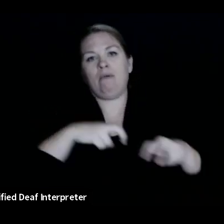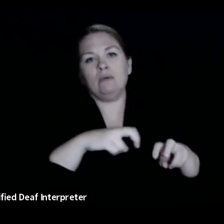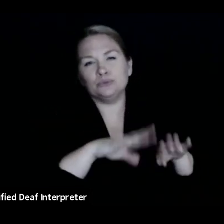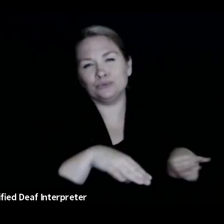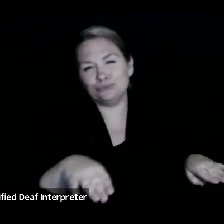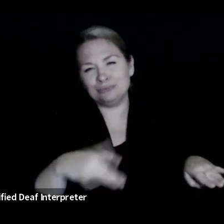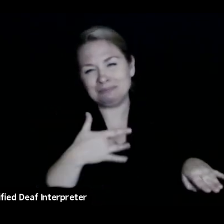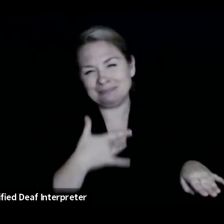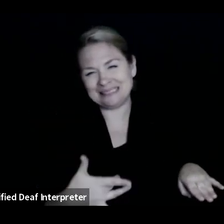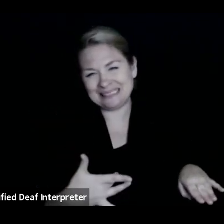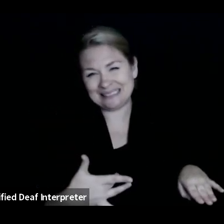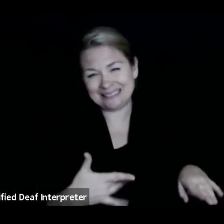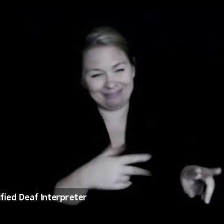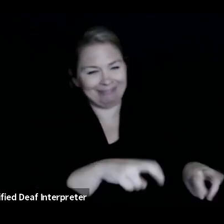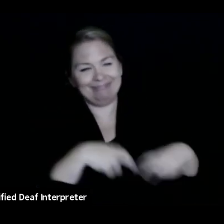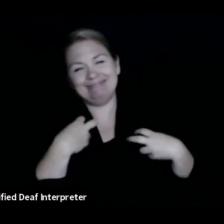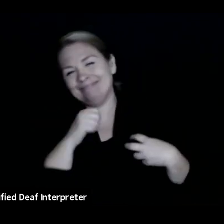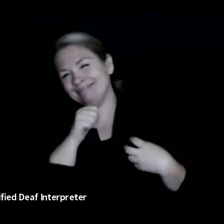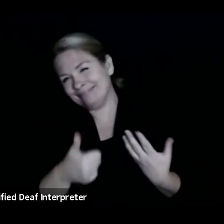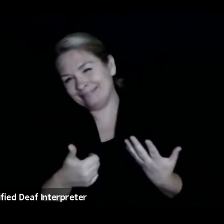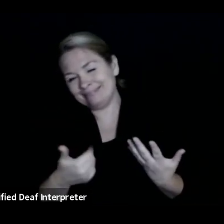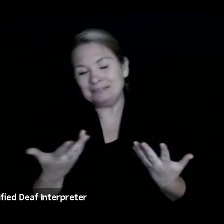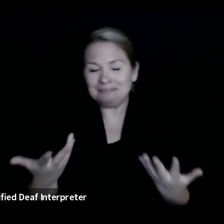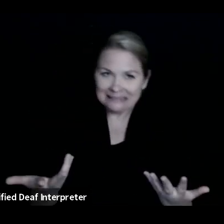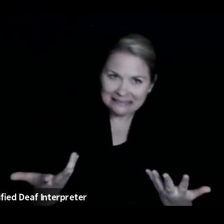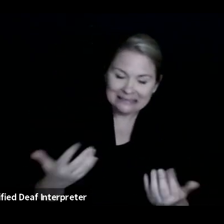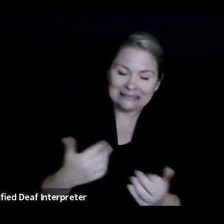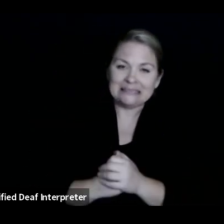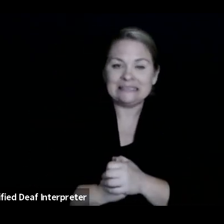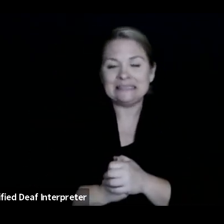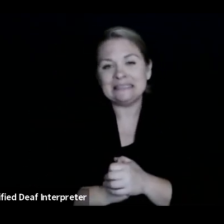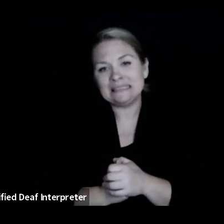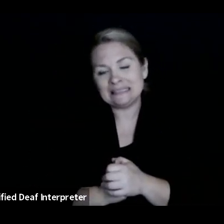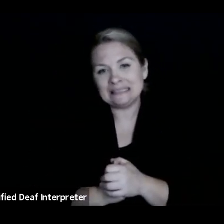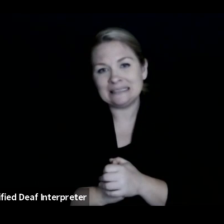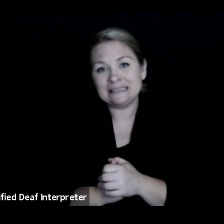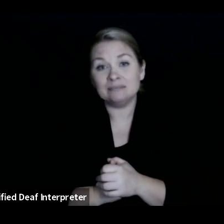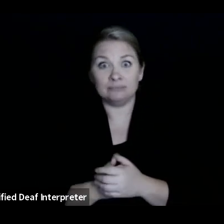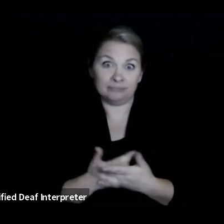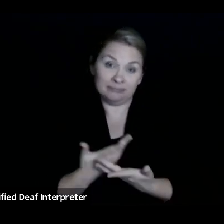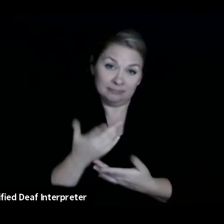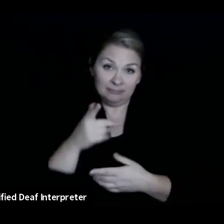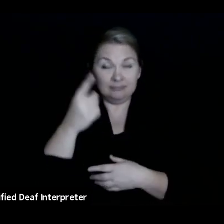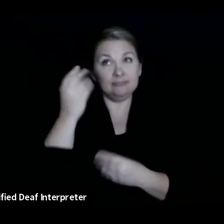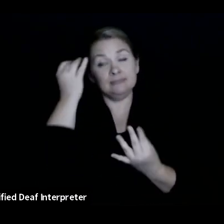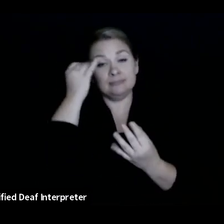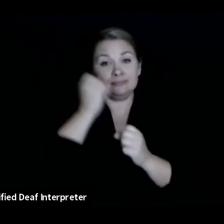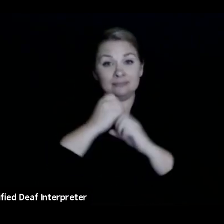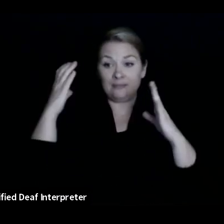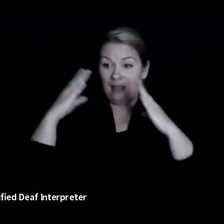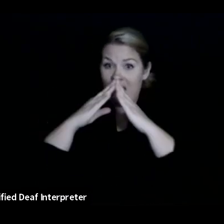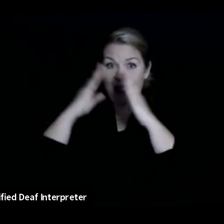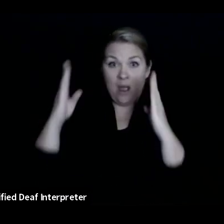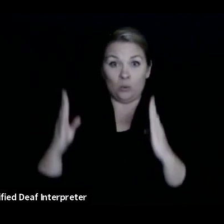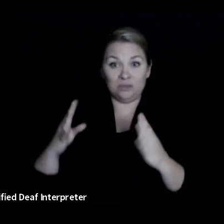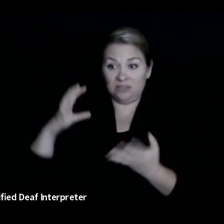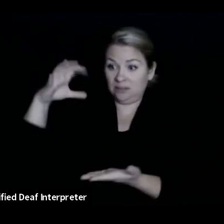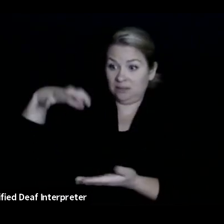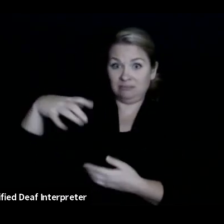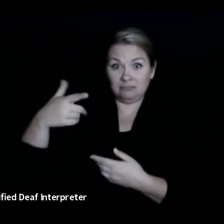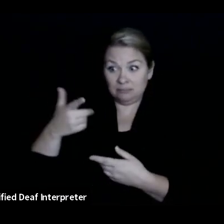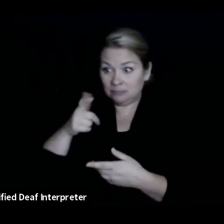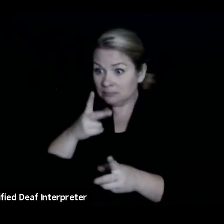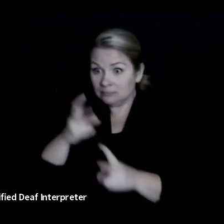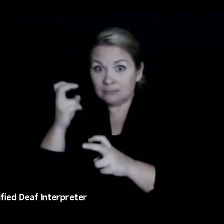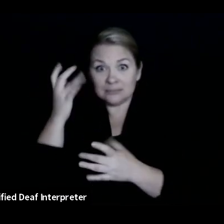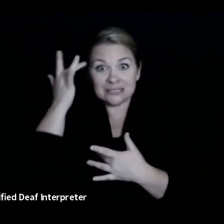transmission, children were more likely to get infected in a household than other settings, and that was more